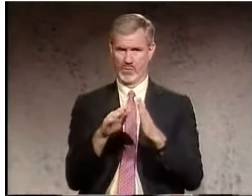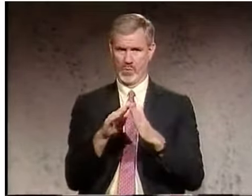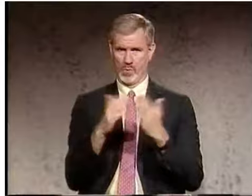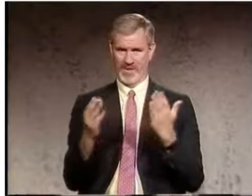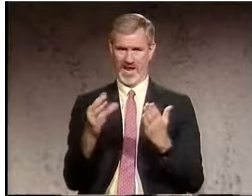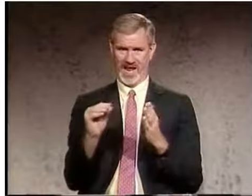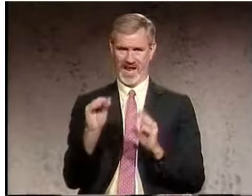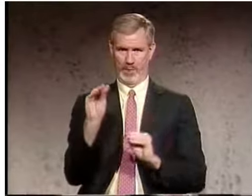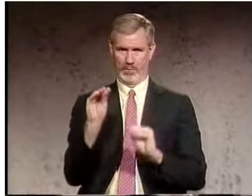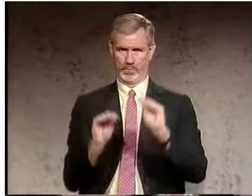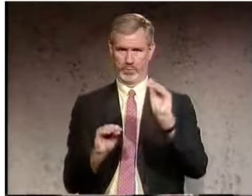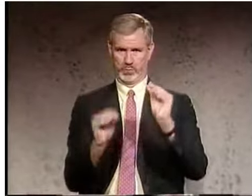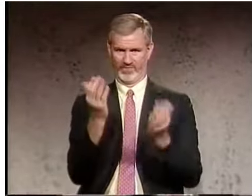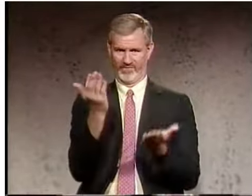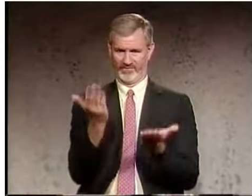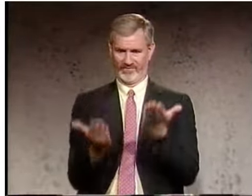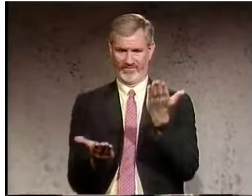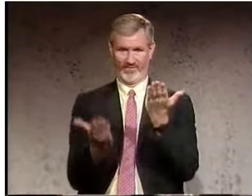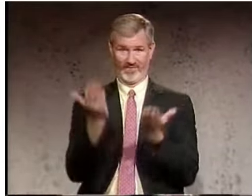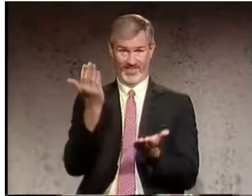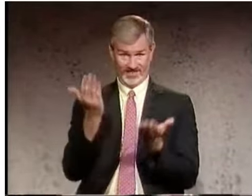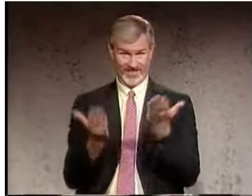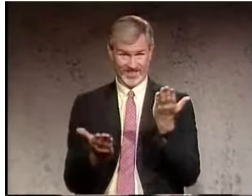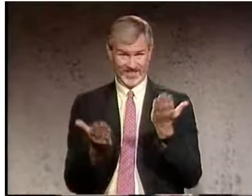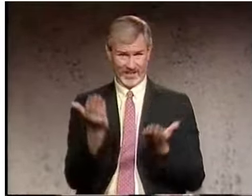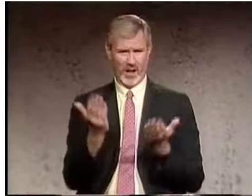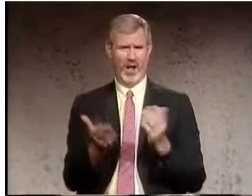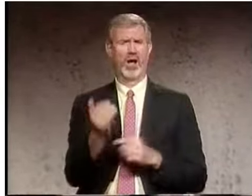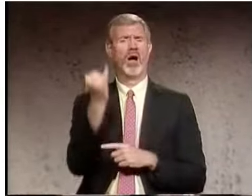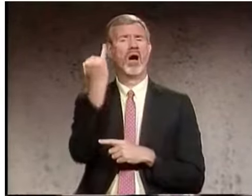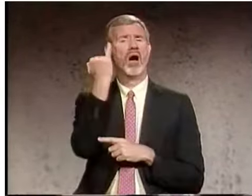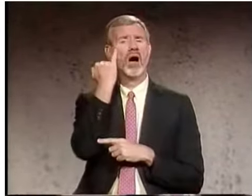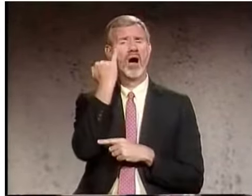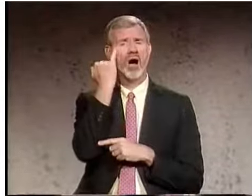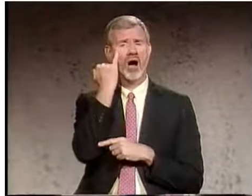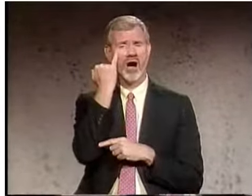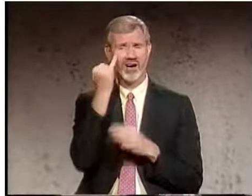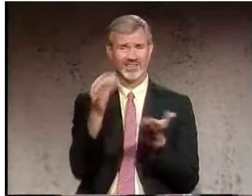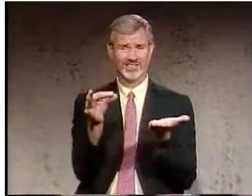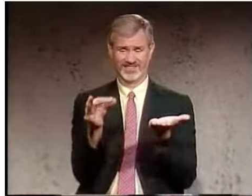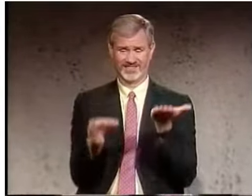For example, maybe. It goes up and down.